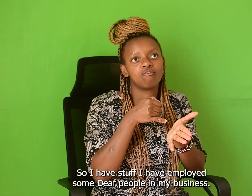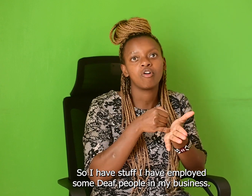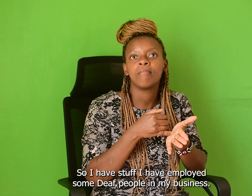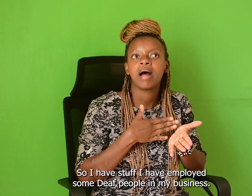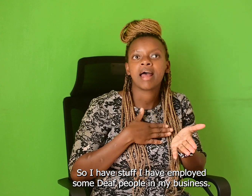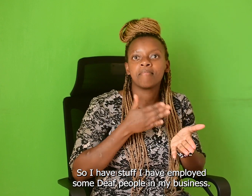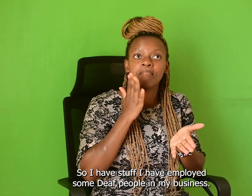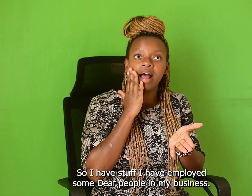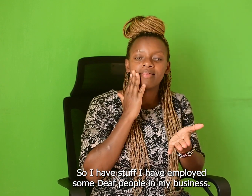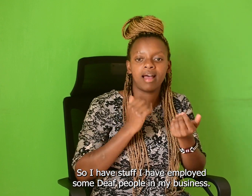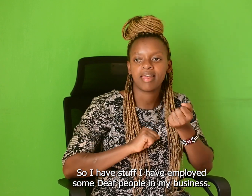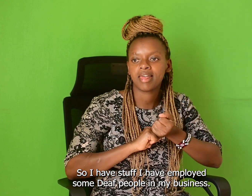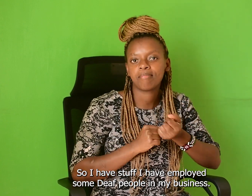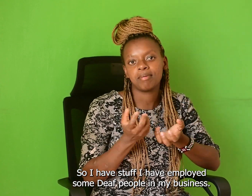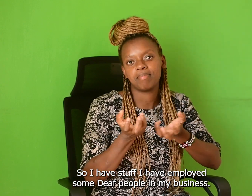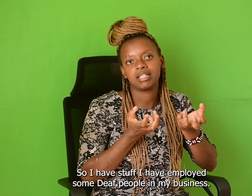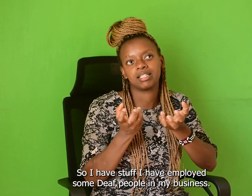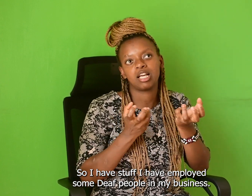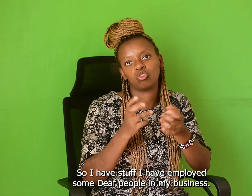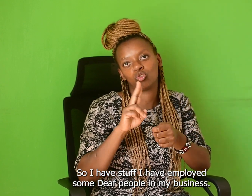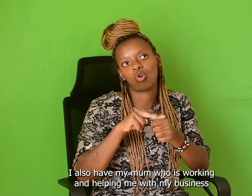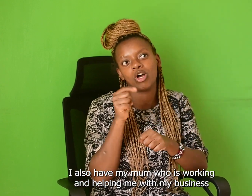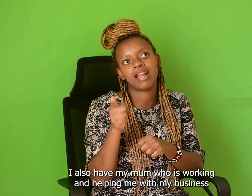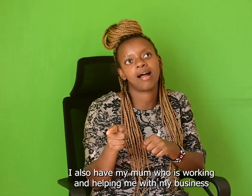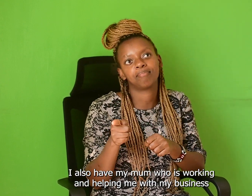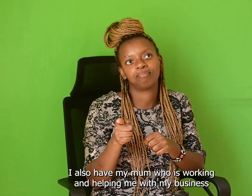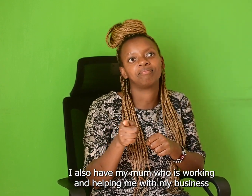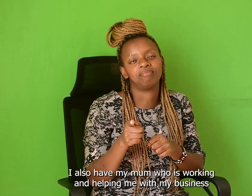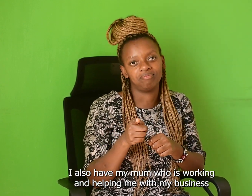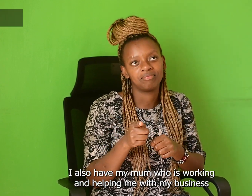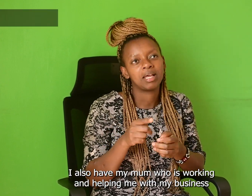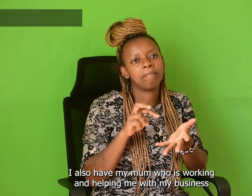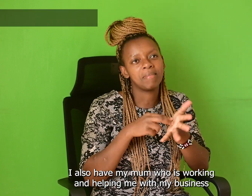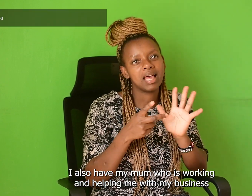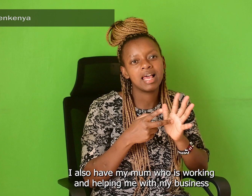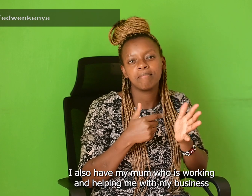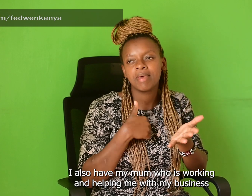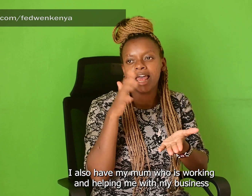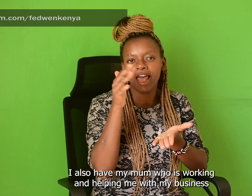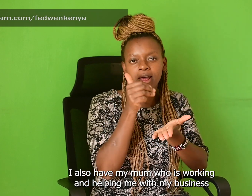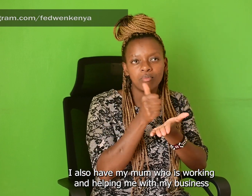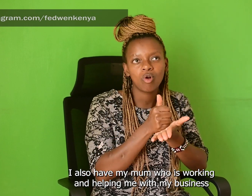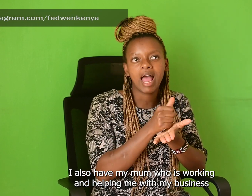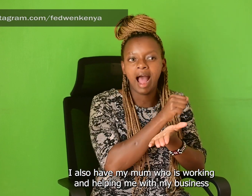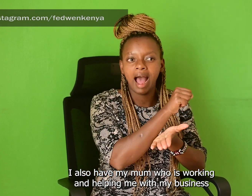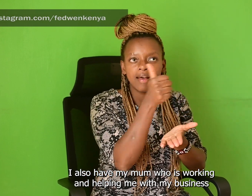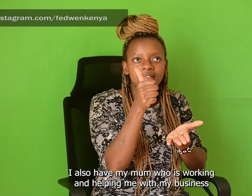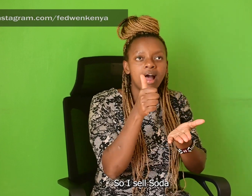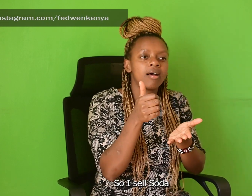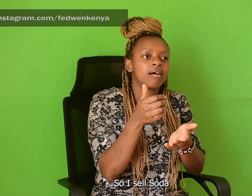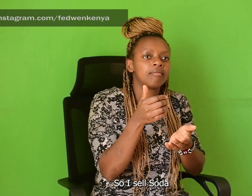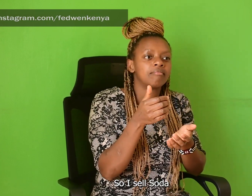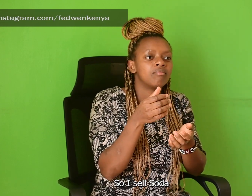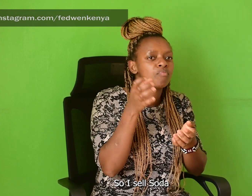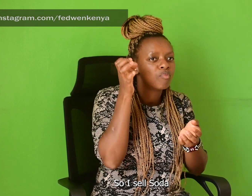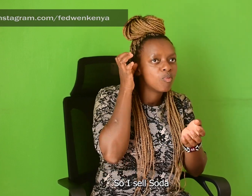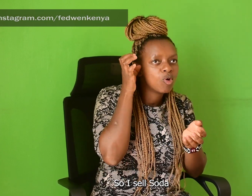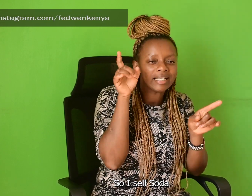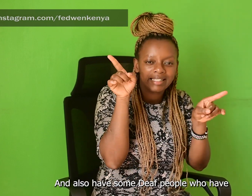I have employed some deaf people in my business. I also have my mom who is working and helping me with my business where I sell soda. And we